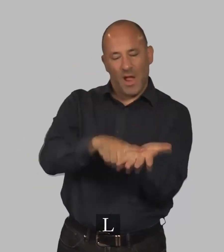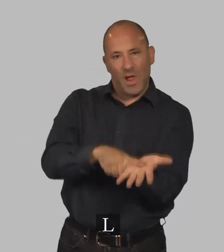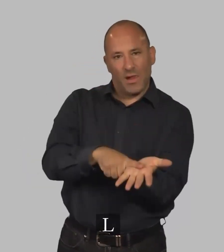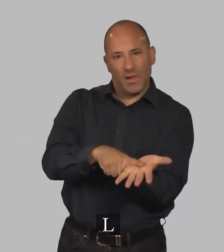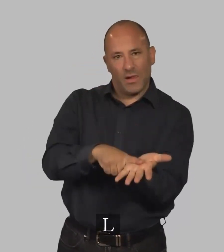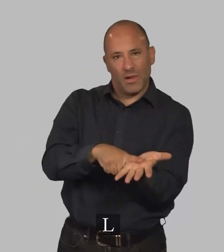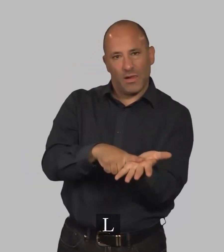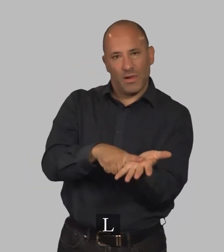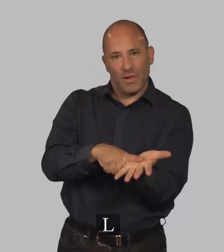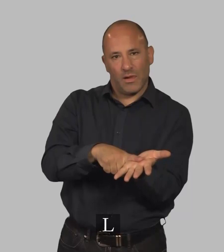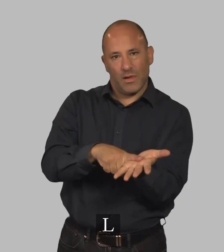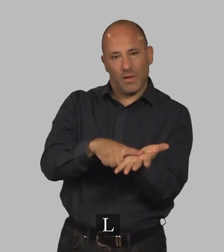L,